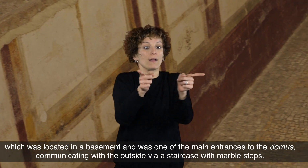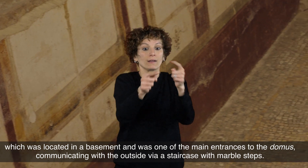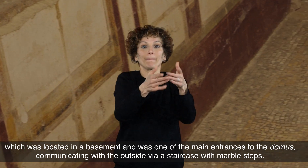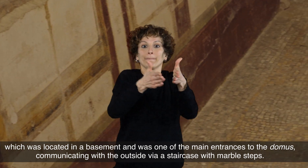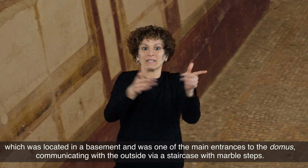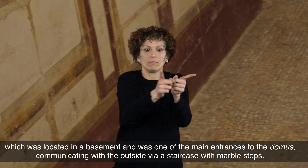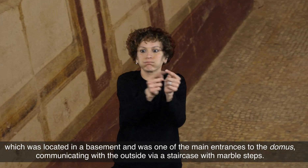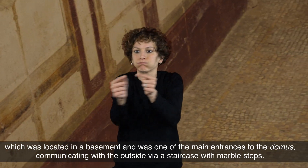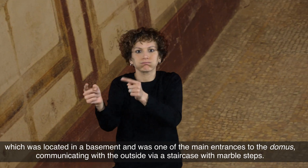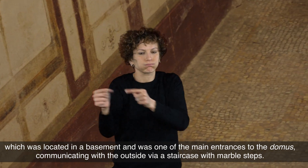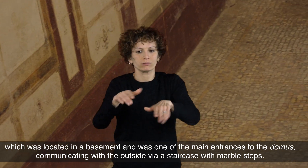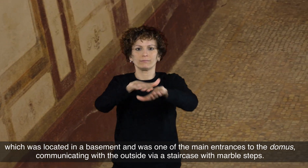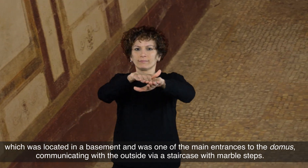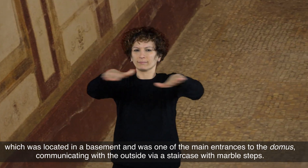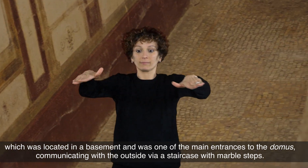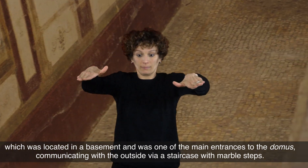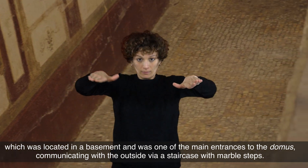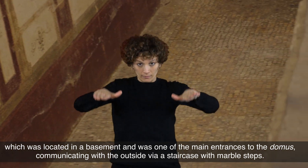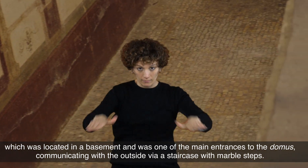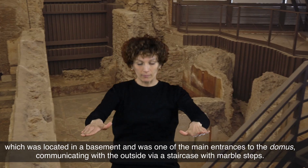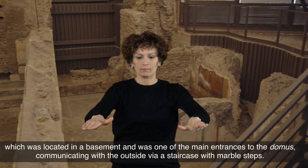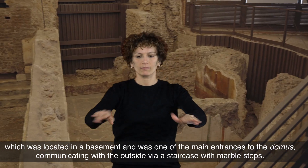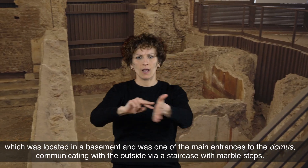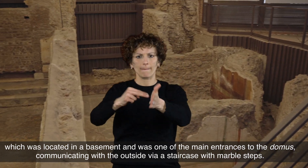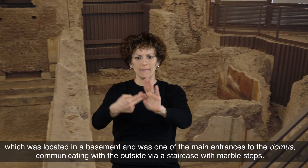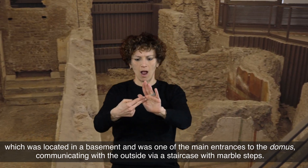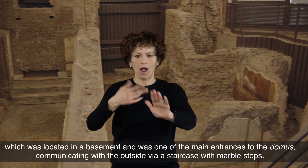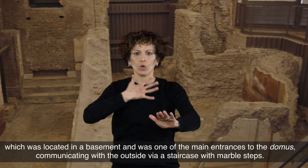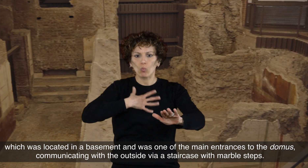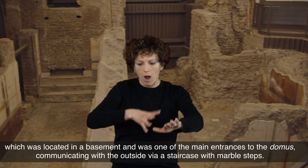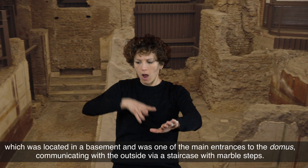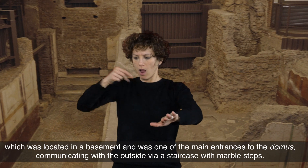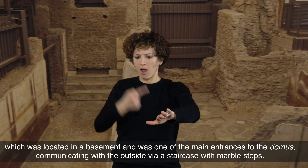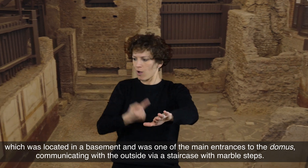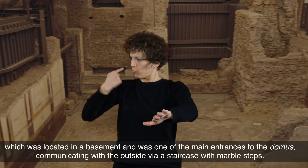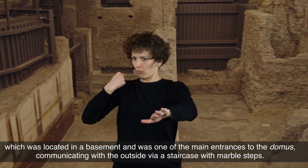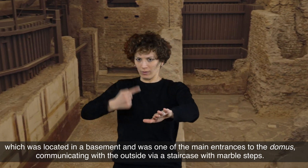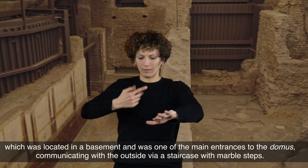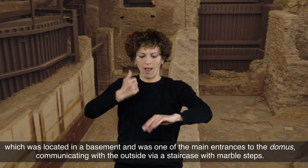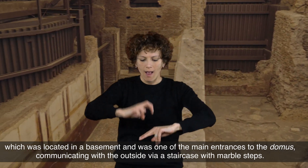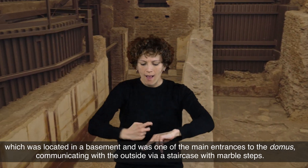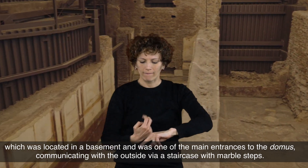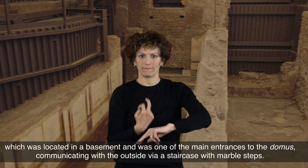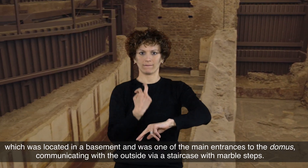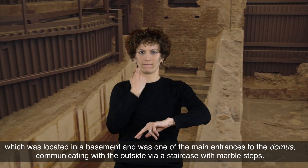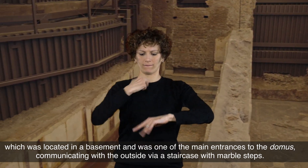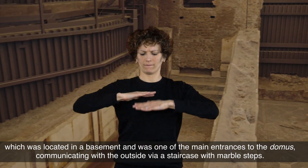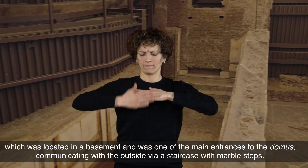a basement and was one of the main entrances to the domus, communicating with the outside via